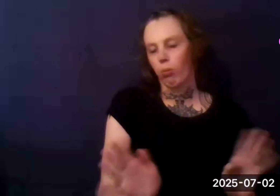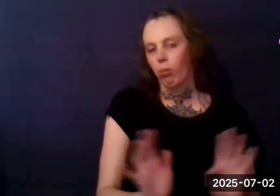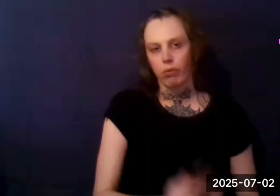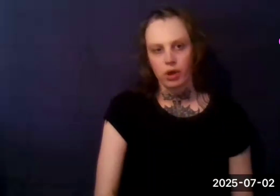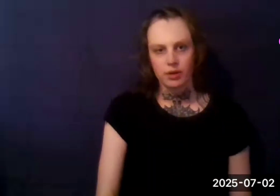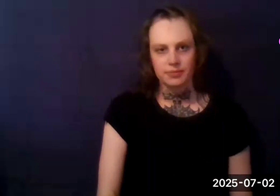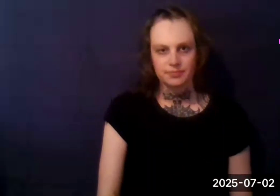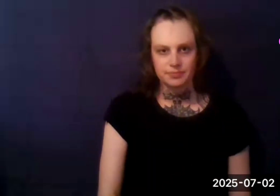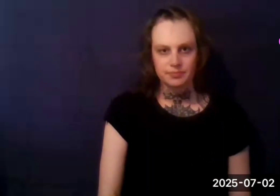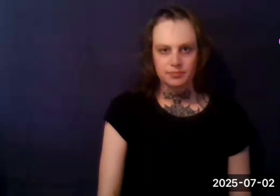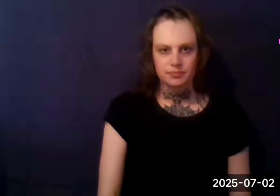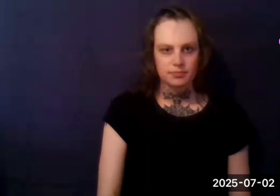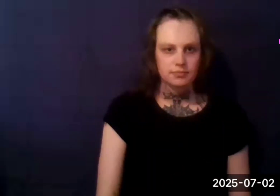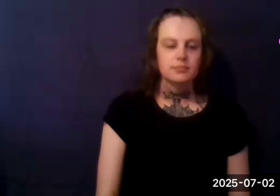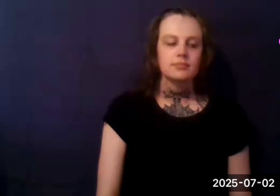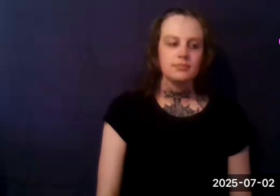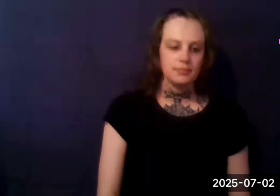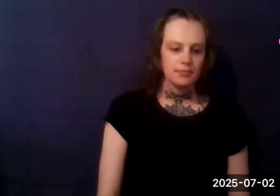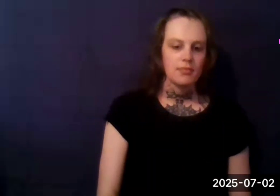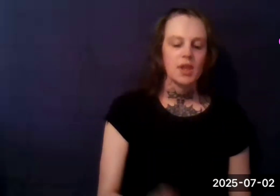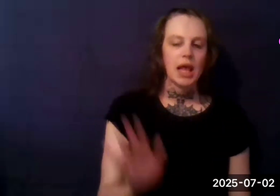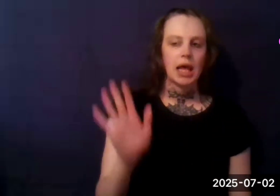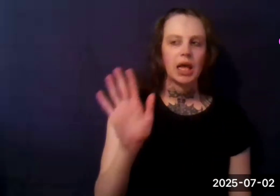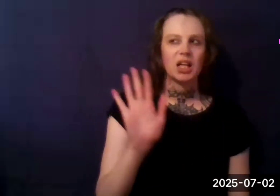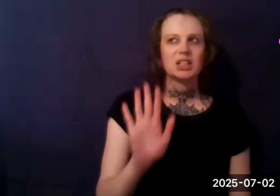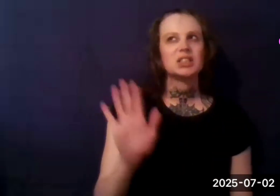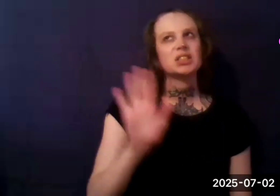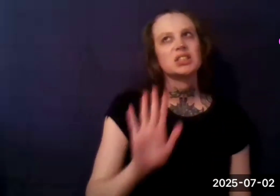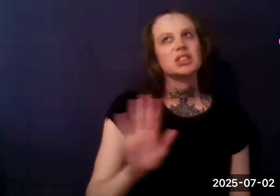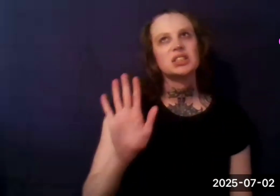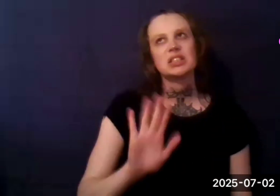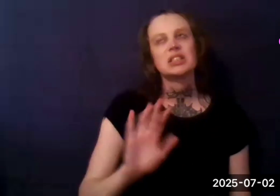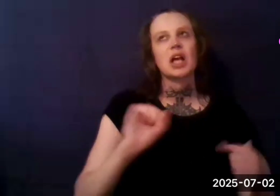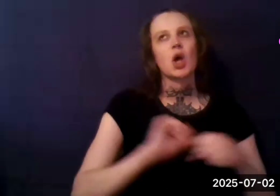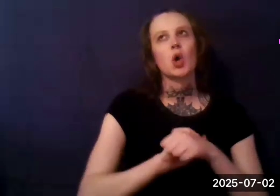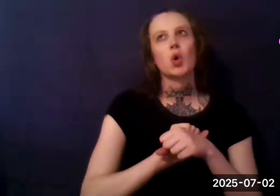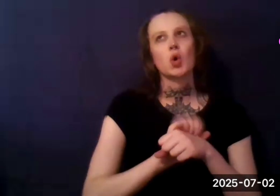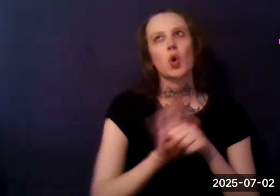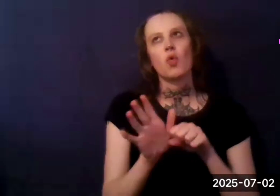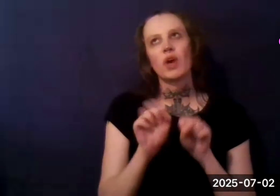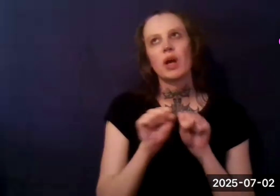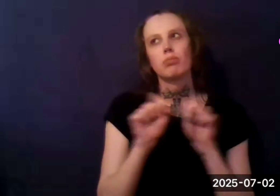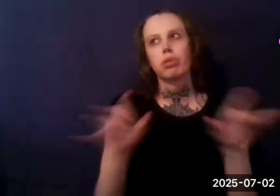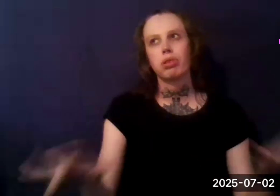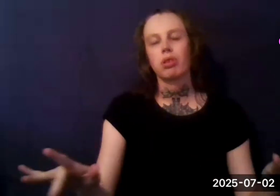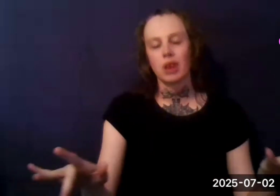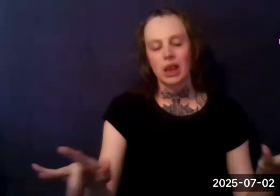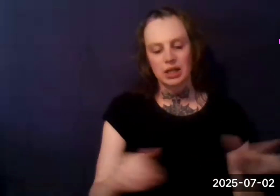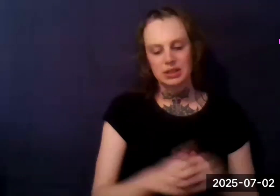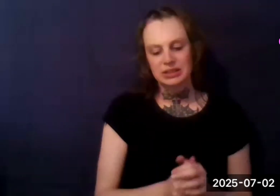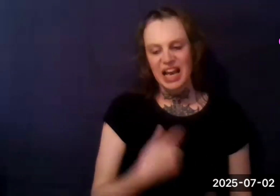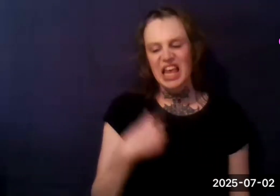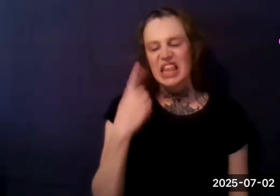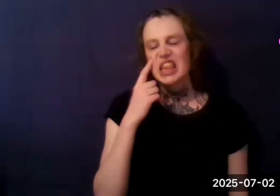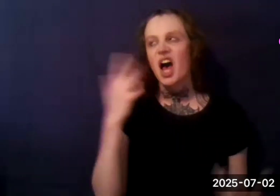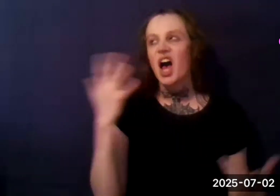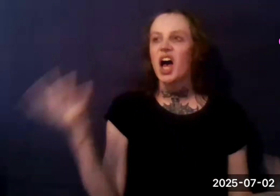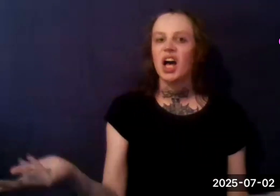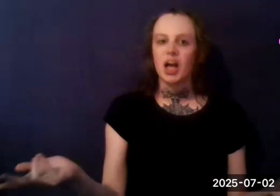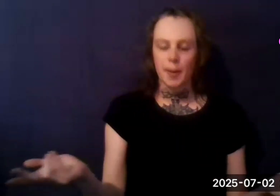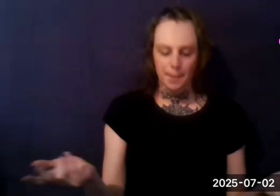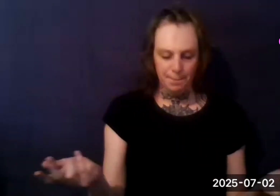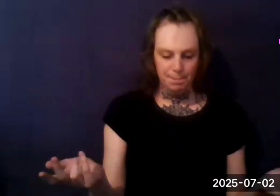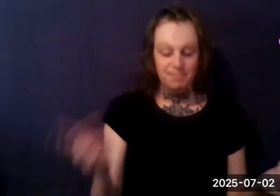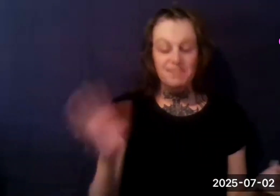right around before the pandemic hit, my timing was beautiful. I decided like, you know what? It's been long enough. I was like, because I was